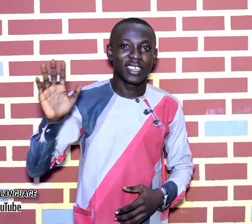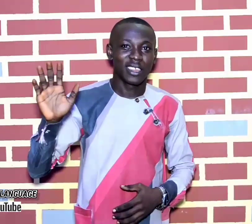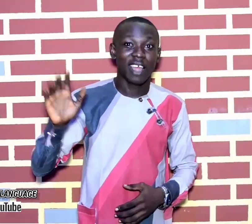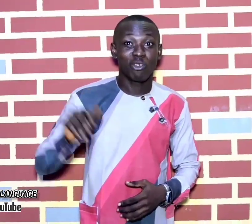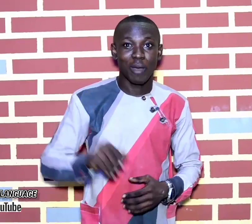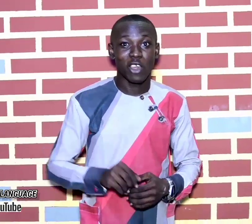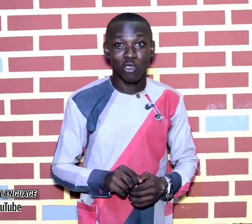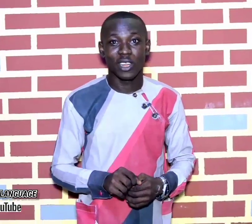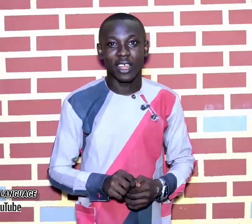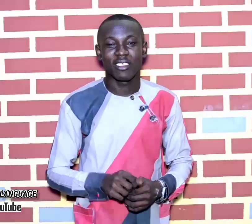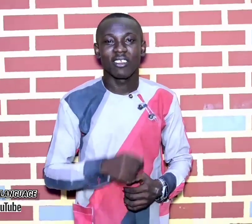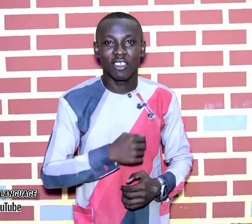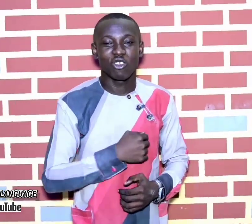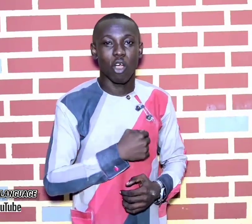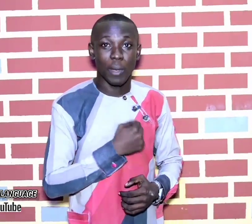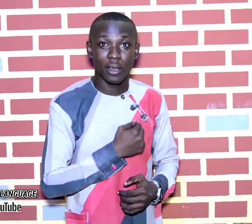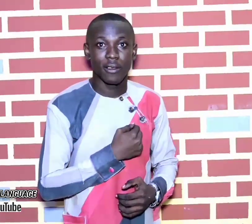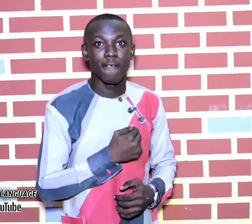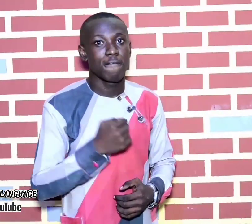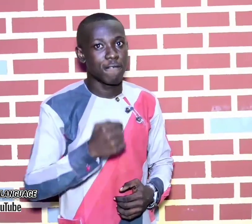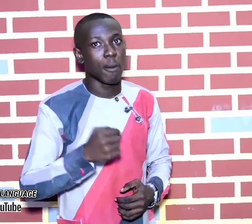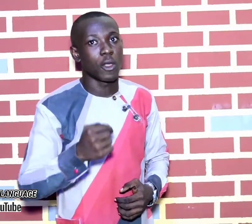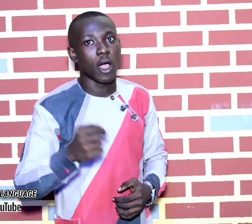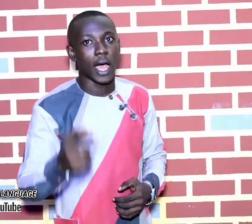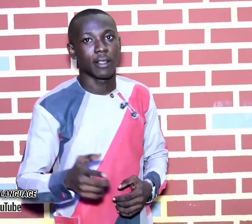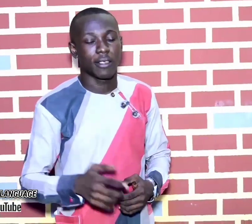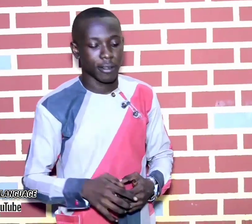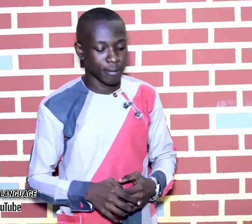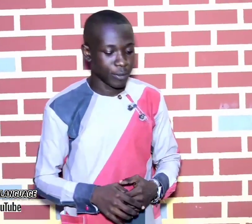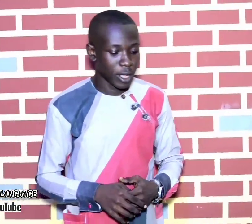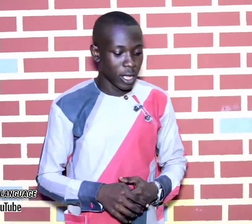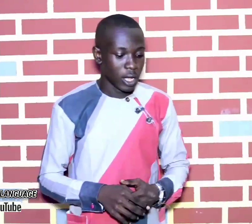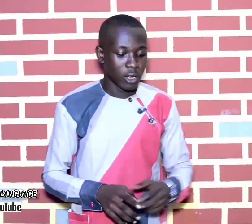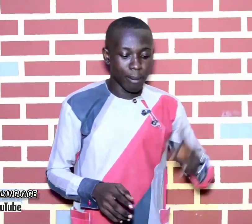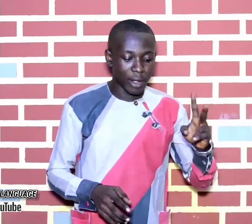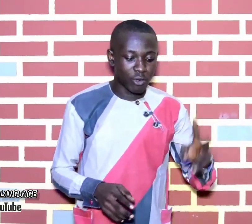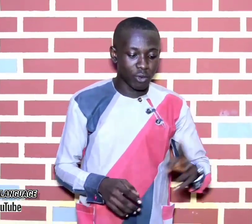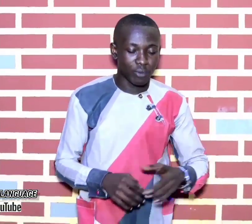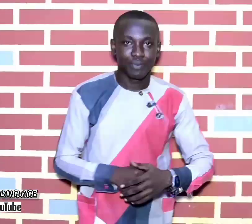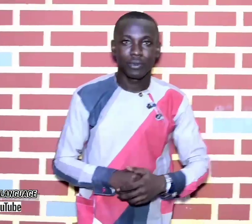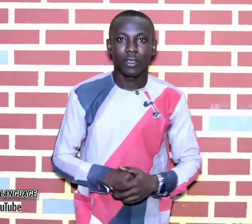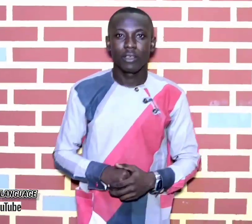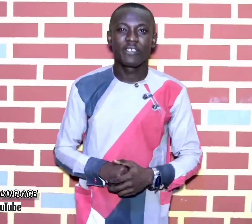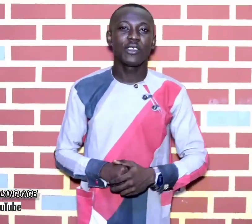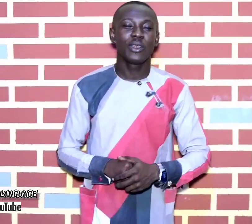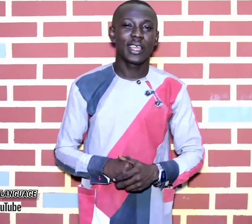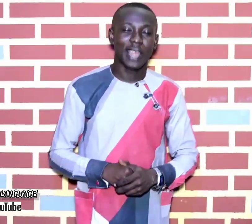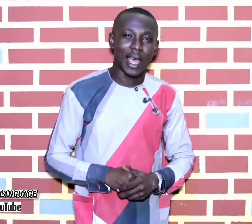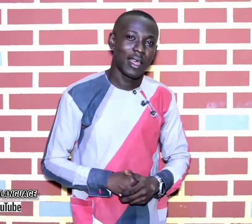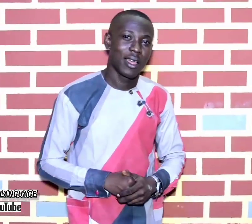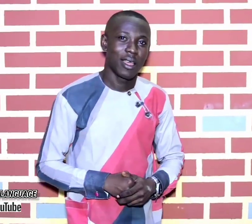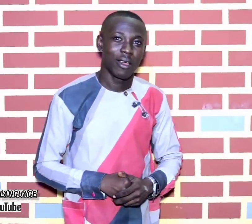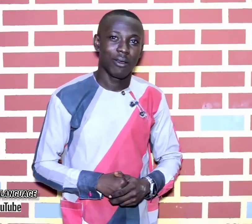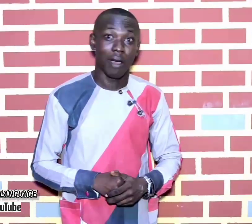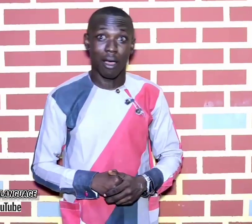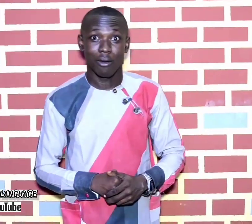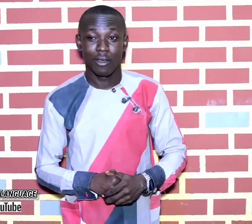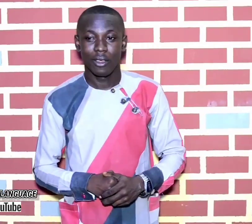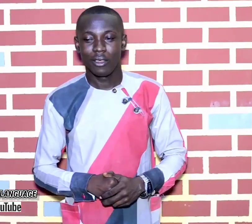That smile show that is coming from your heart. Number 2, see you later. See